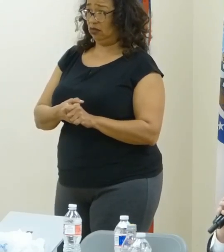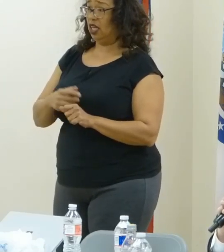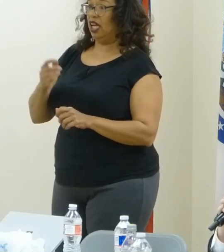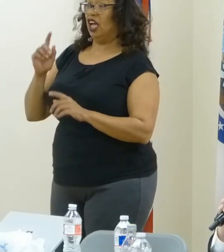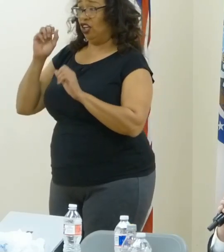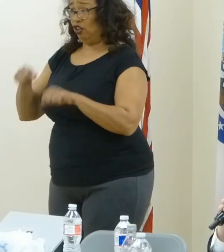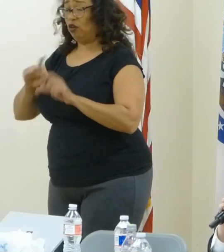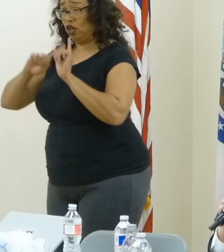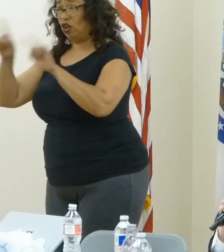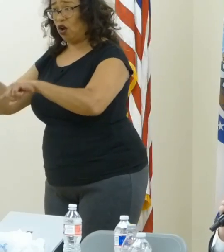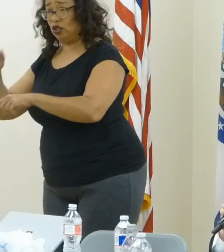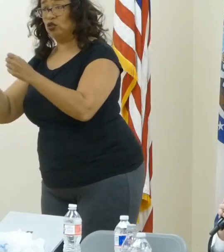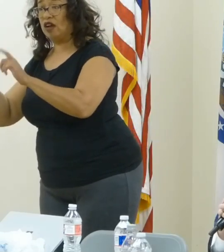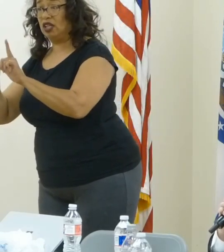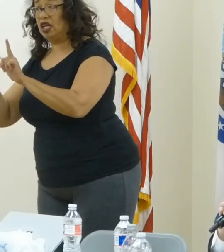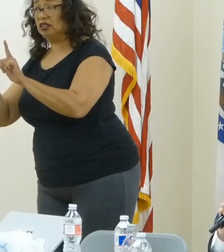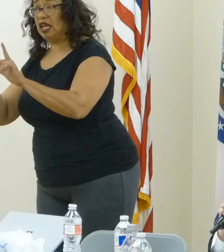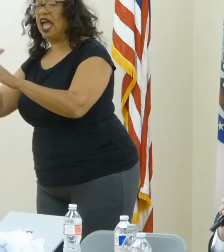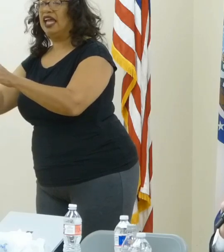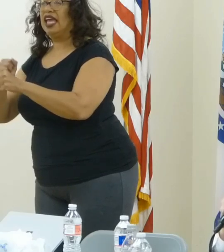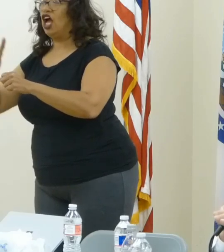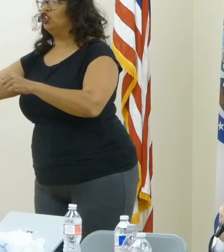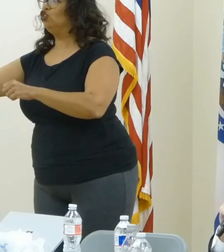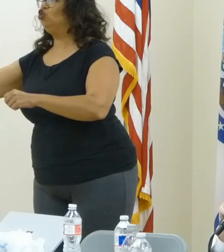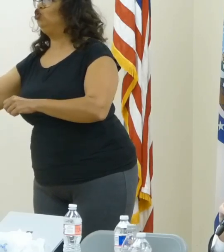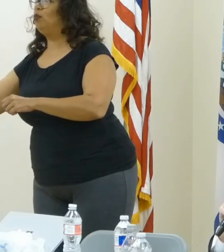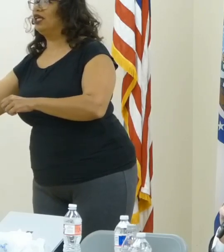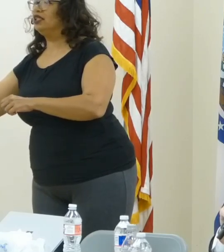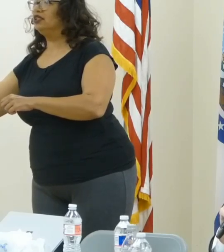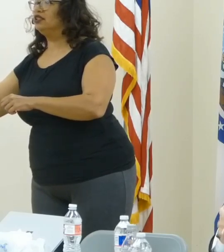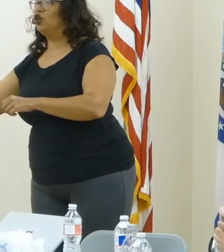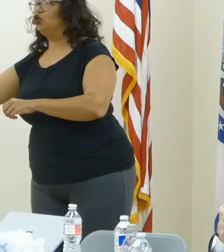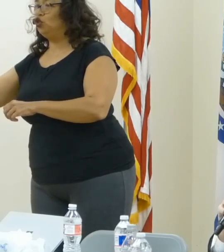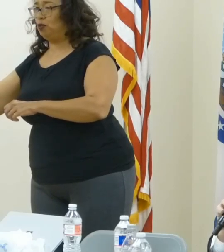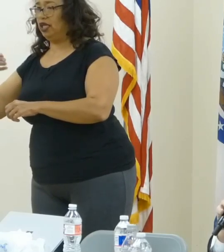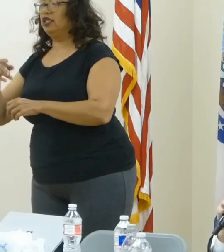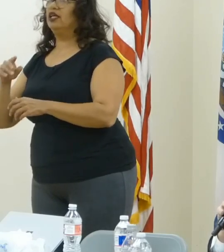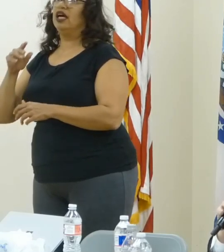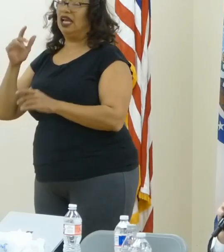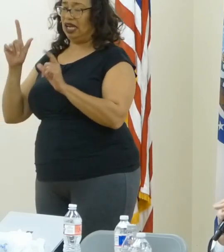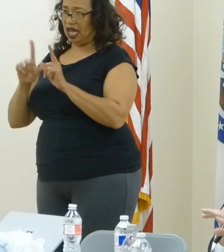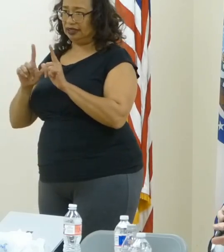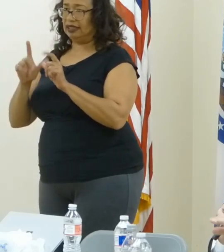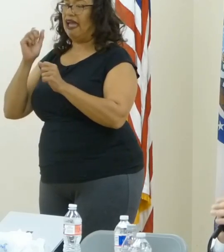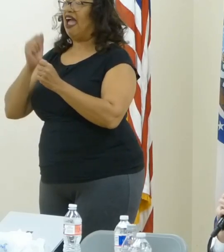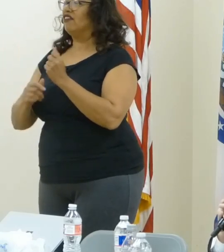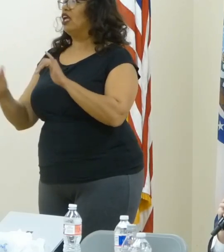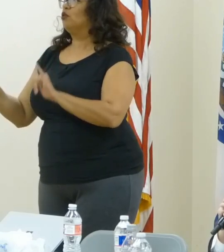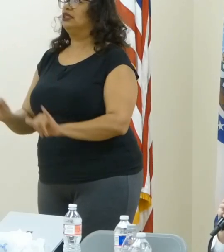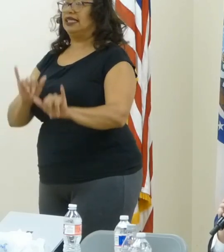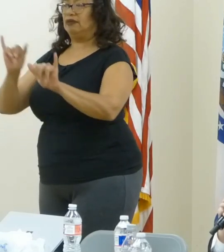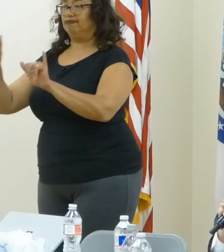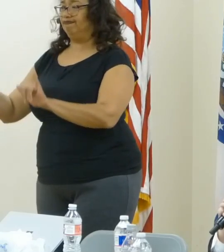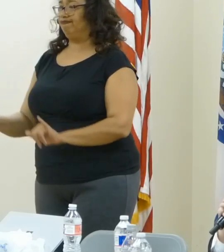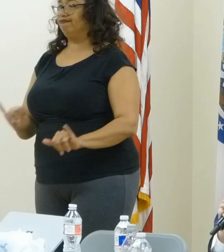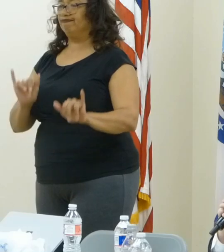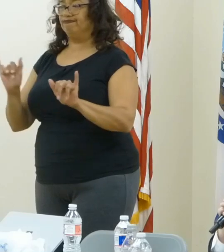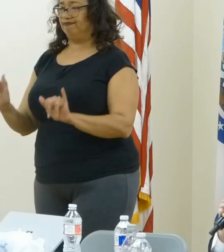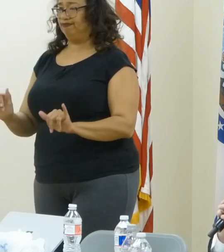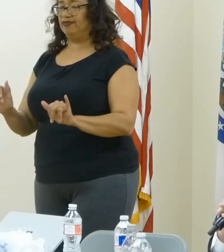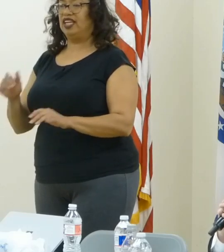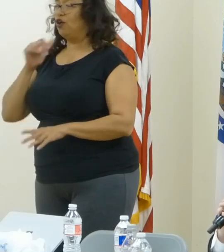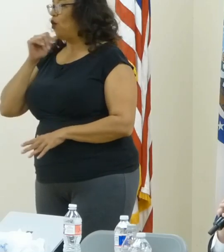ID. You'll get what we call a duplicate license. Everything will stay the same. Your expiration date will stay the same. All the information on the card will stay the